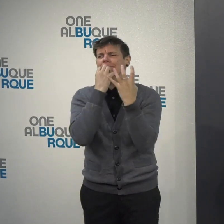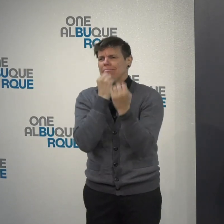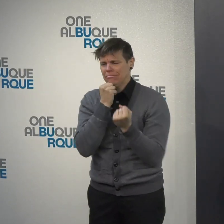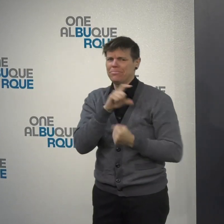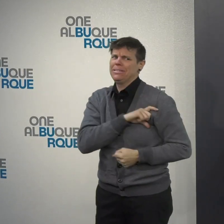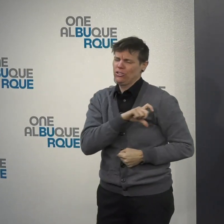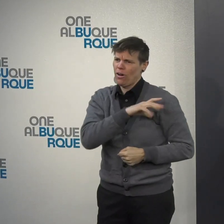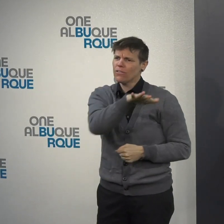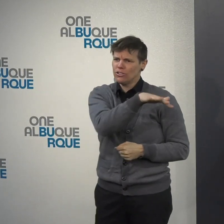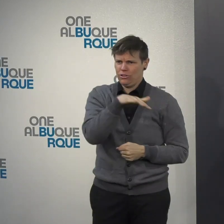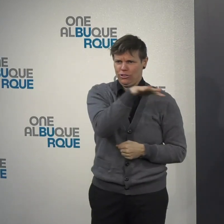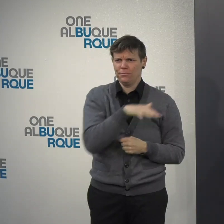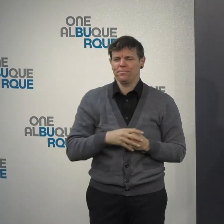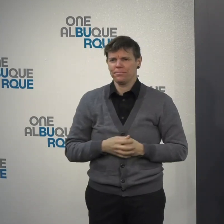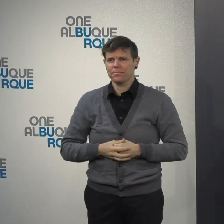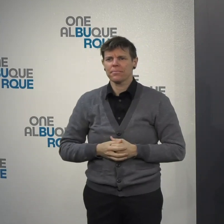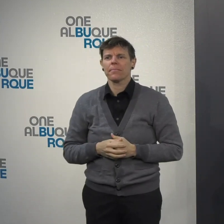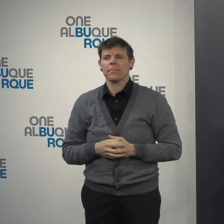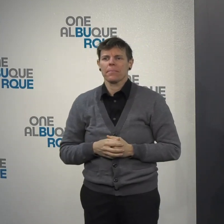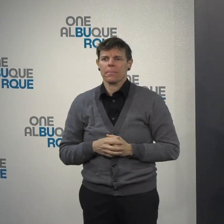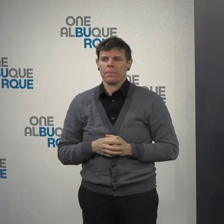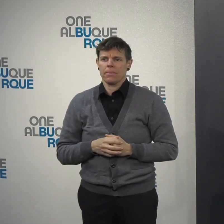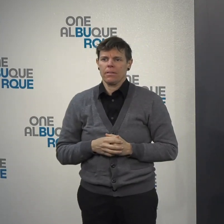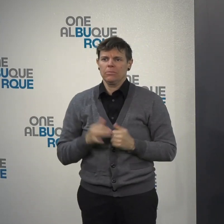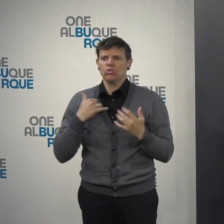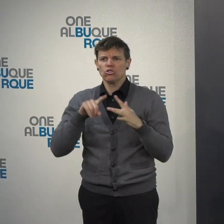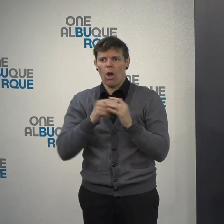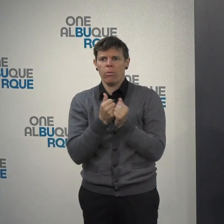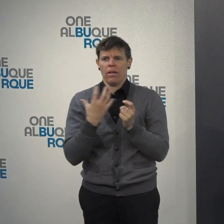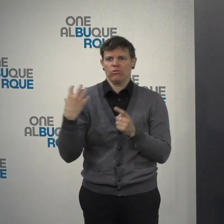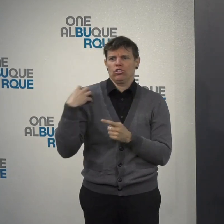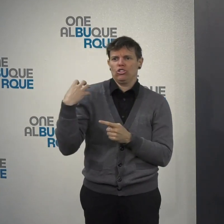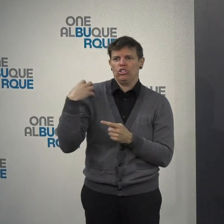that, let's begin with our Chief of Police, Mike Geyer. Chief?